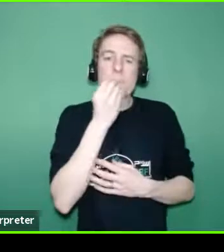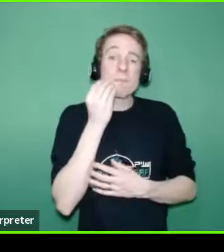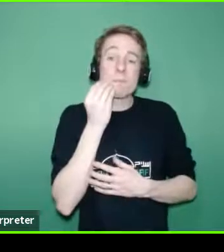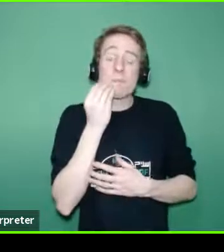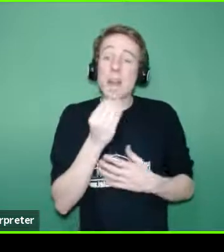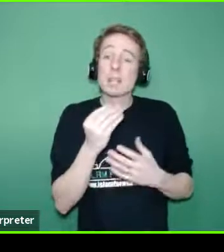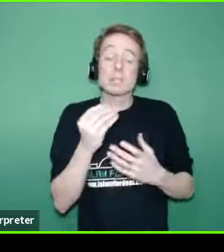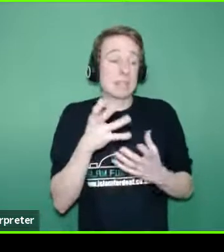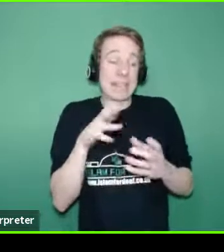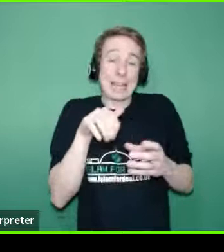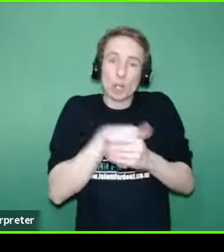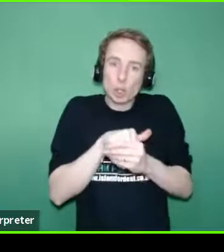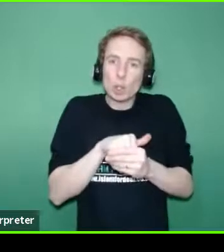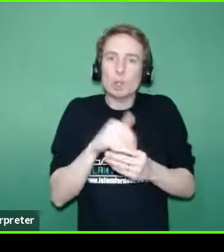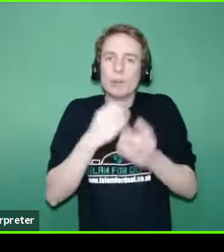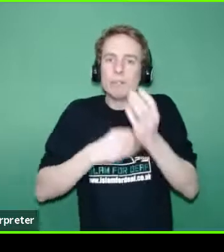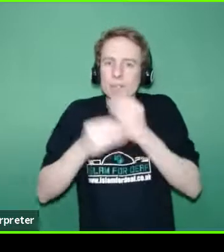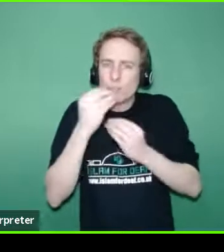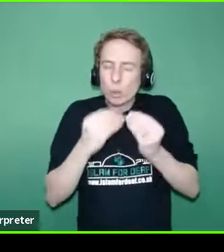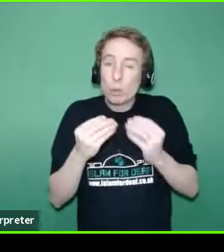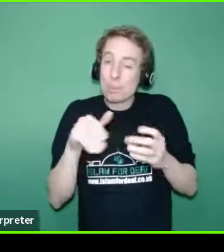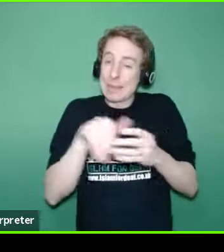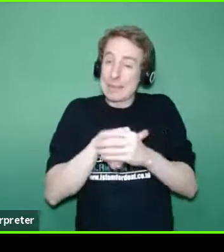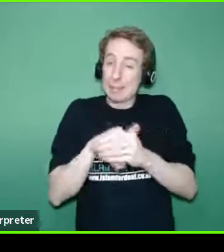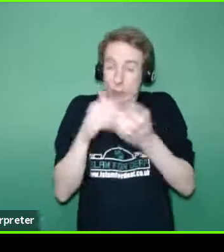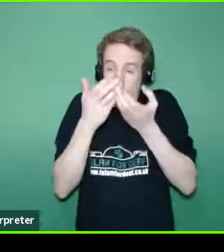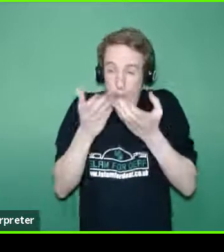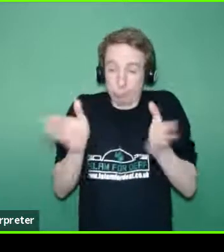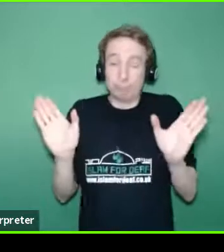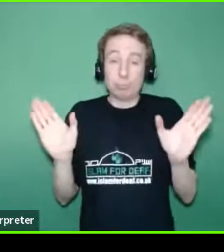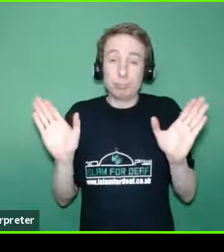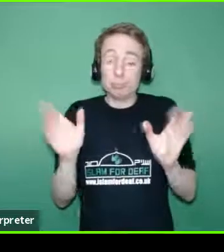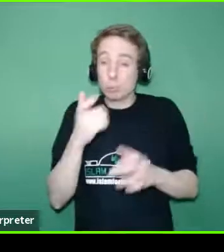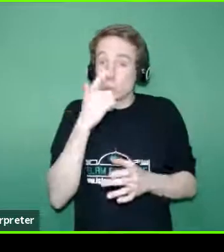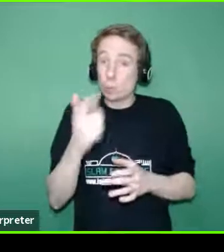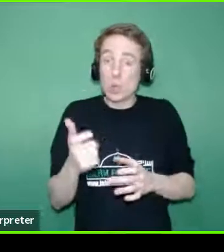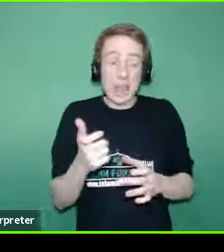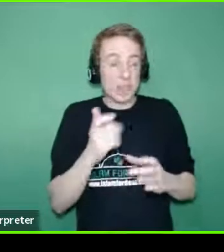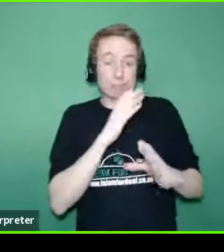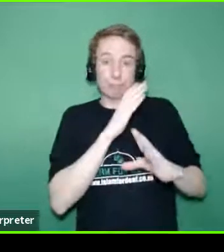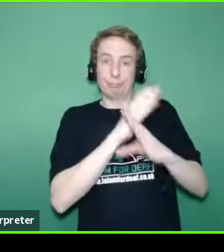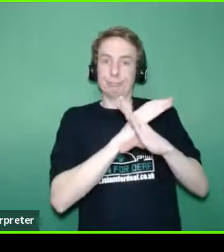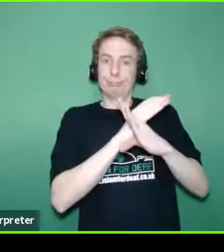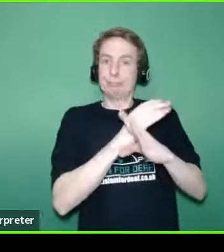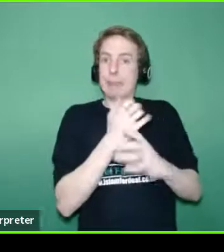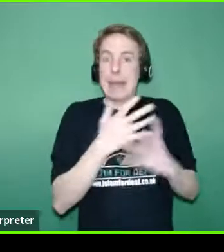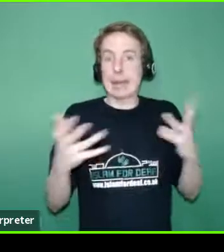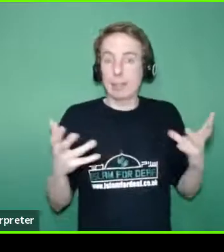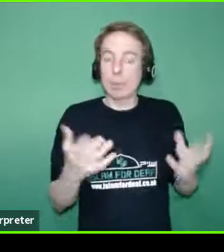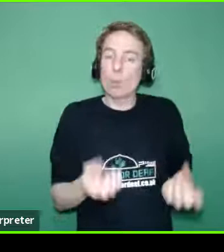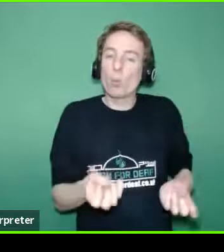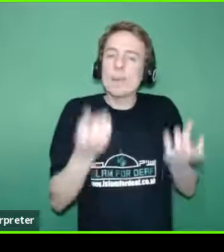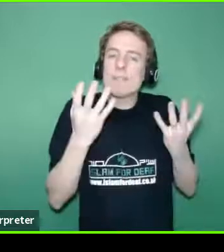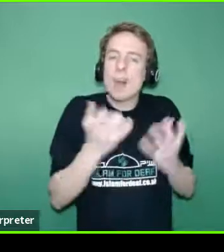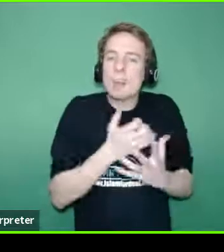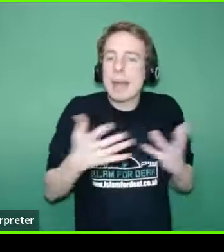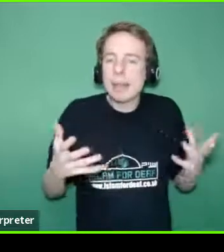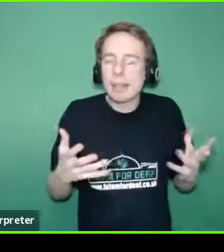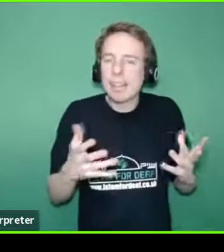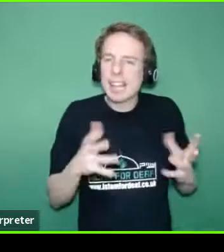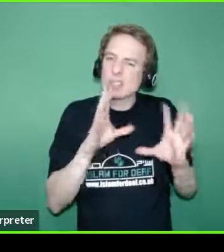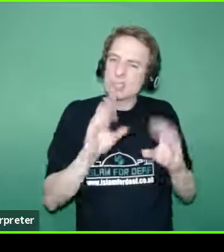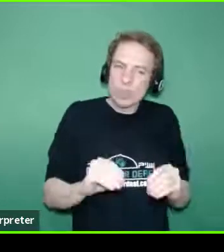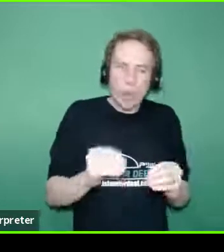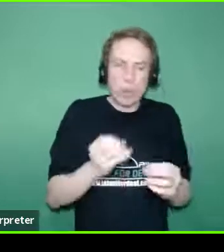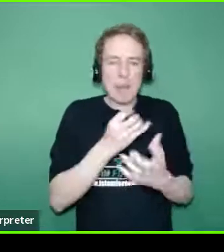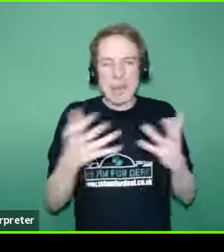to abstain from something. And it isn't particular to eating and drinking. So in the context of this verse that we have